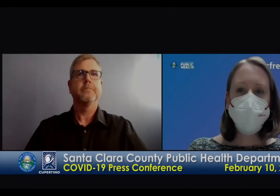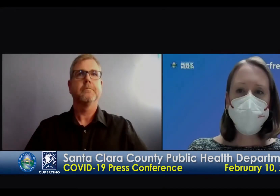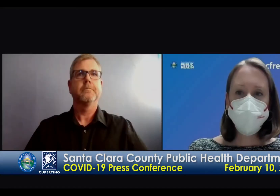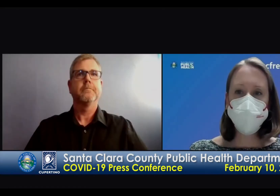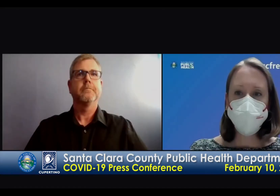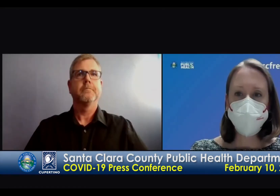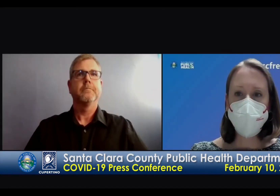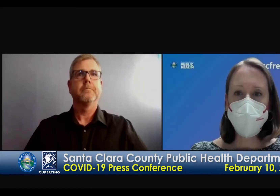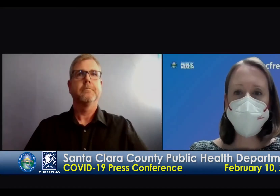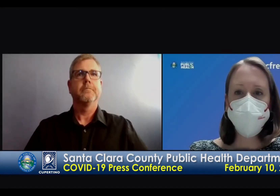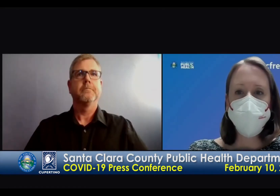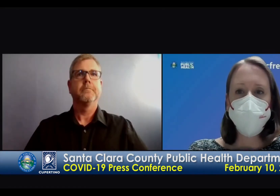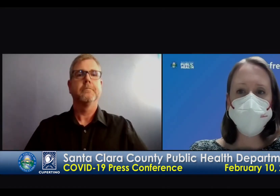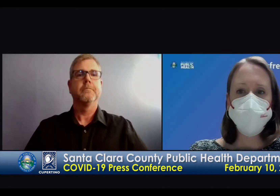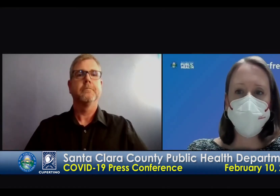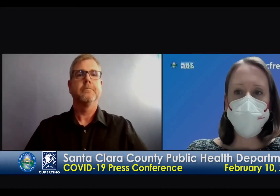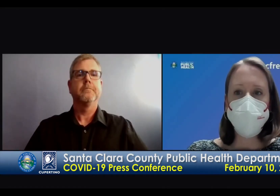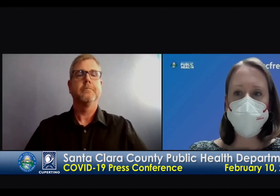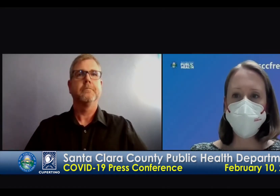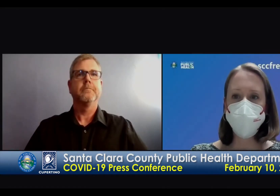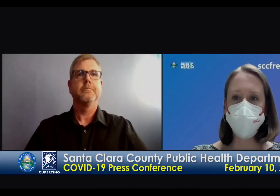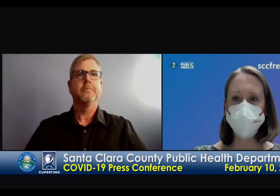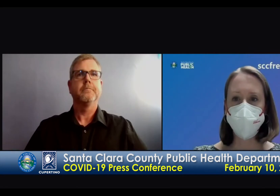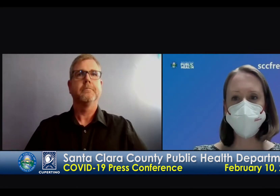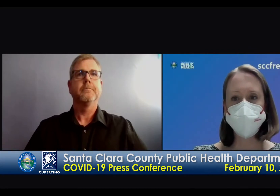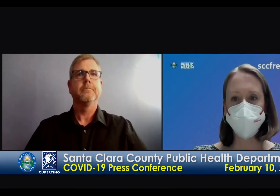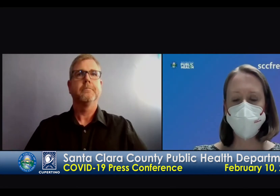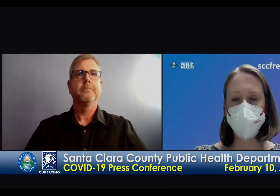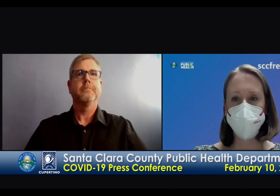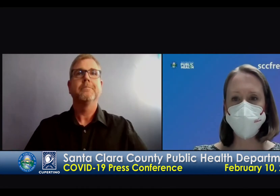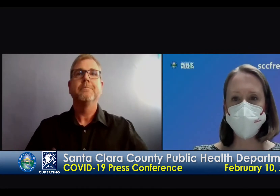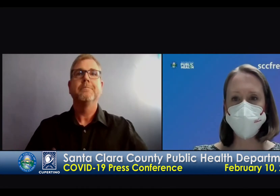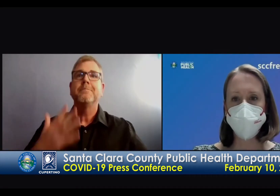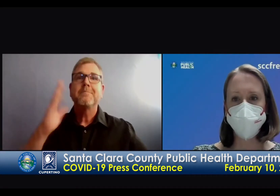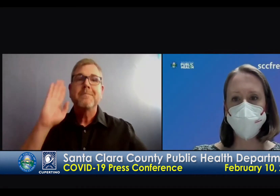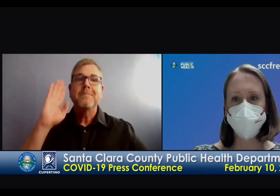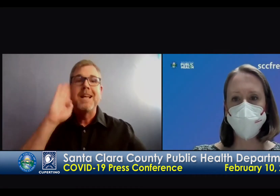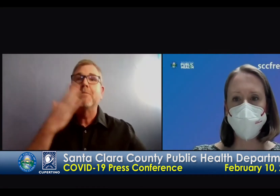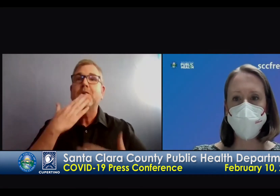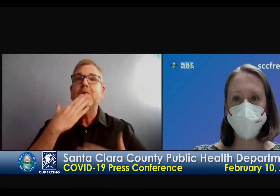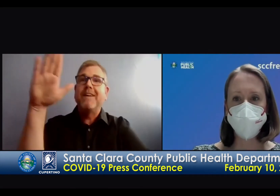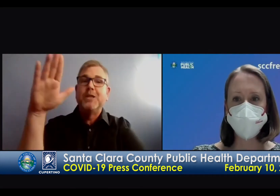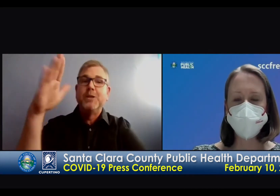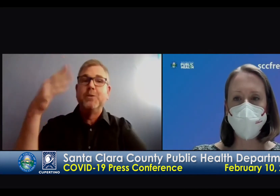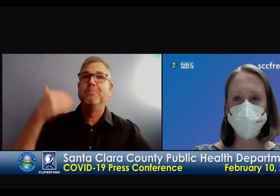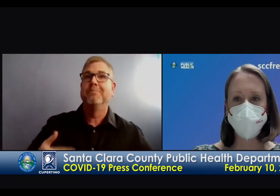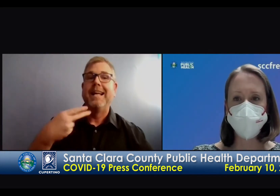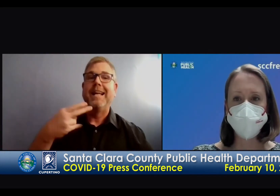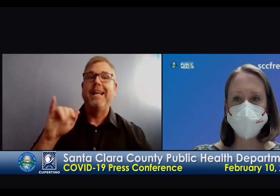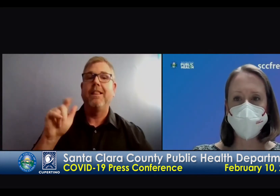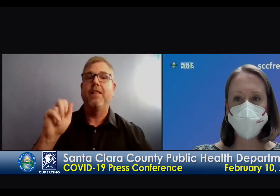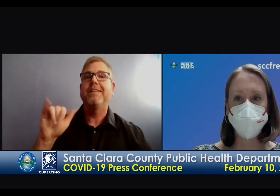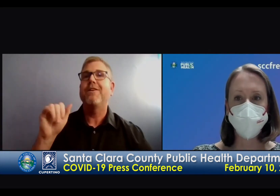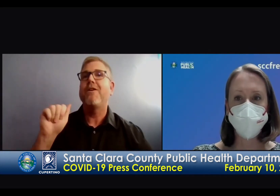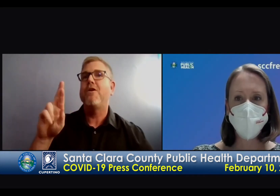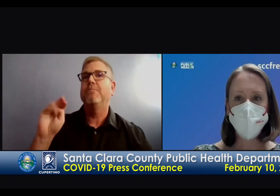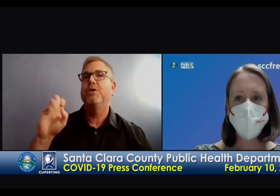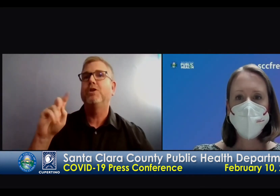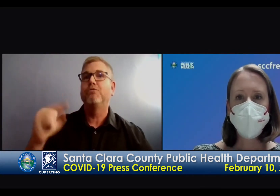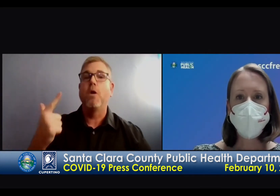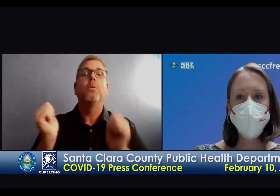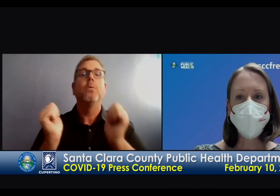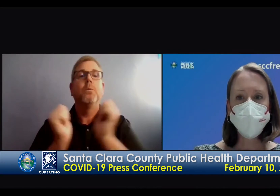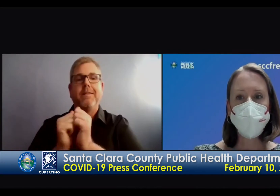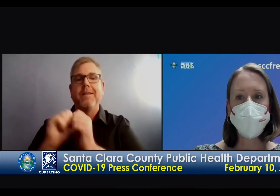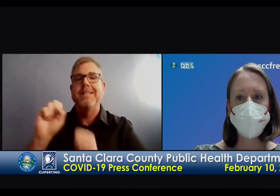Good afternoon. I'm Hillary Armstrong, a Public Information Officer with the County of Santa Clara Emergency Operations Center.